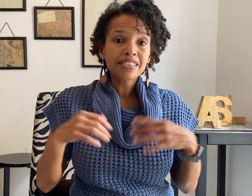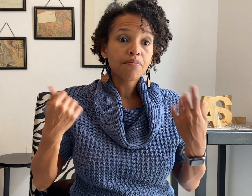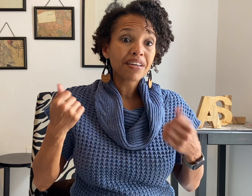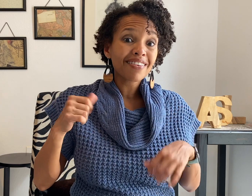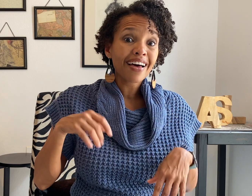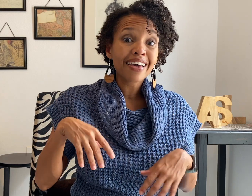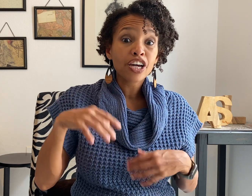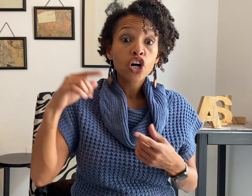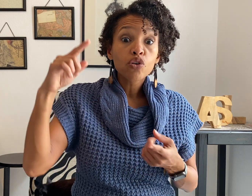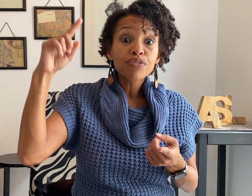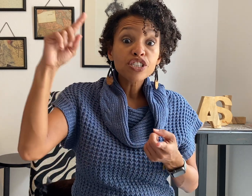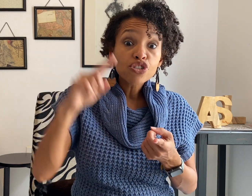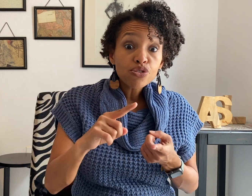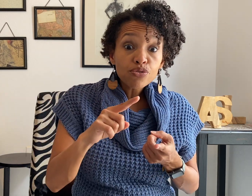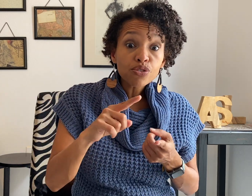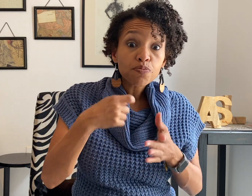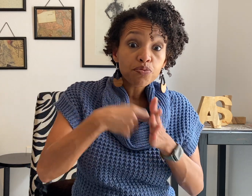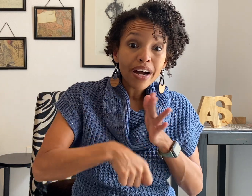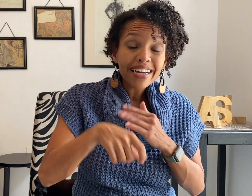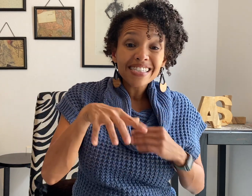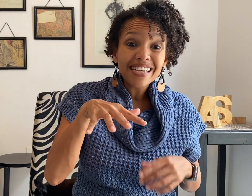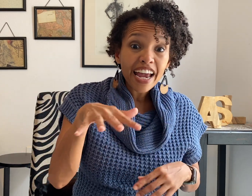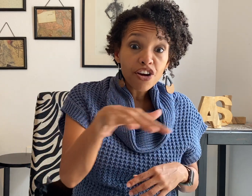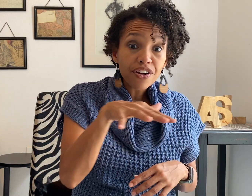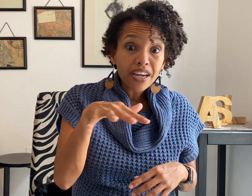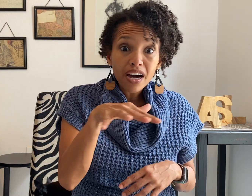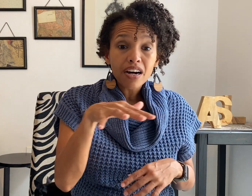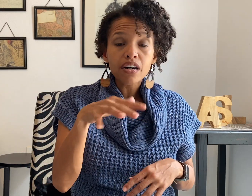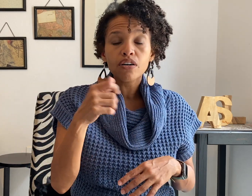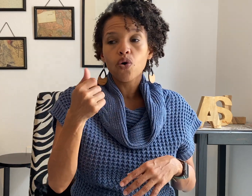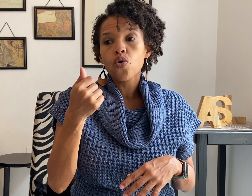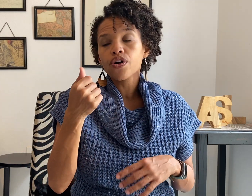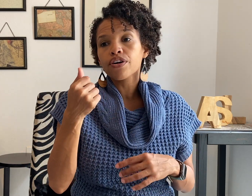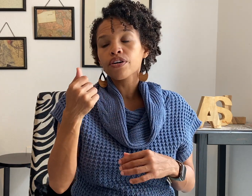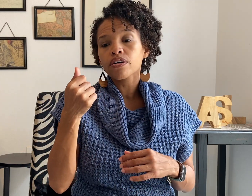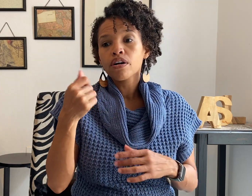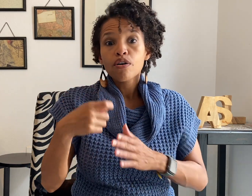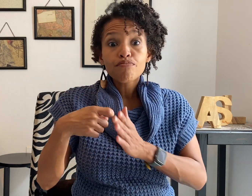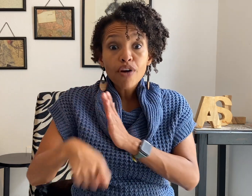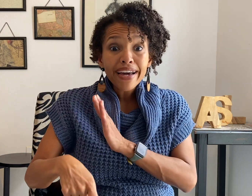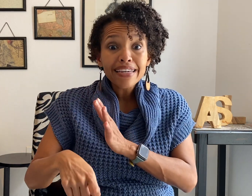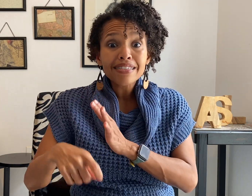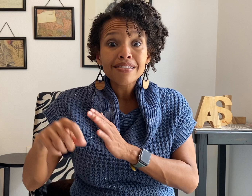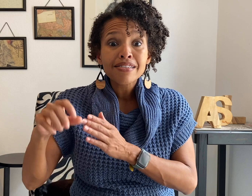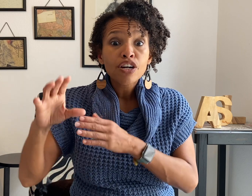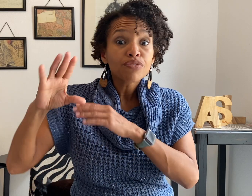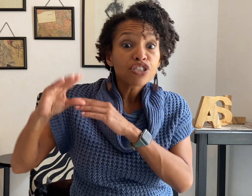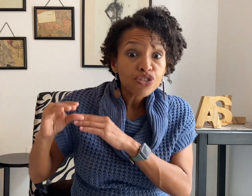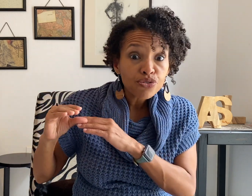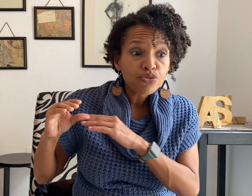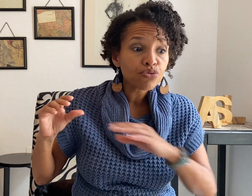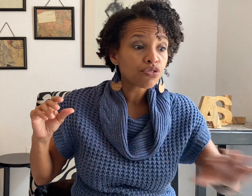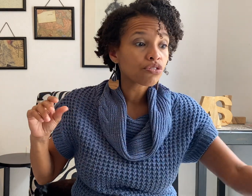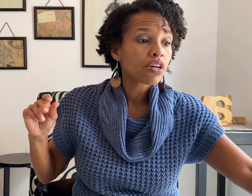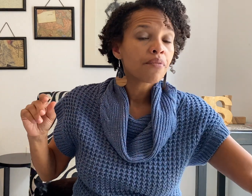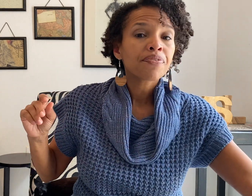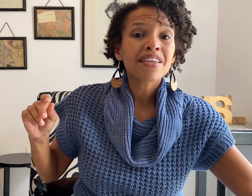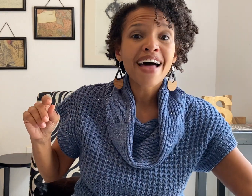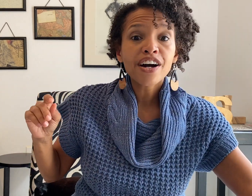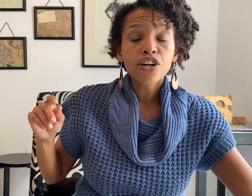something like reduce price area or price reduce, then that could